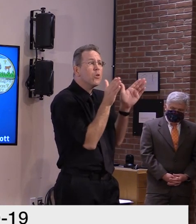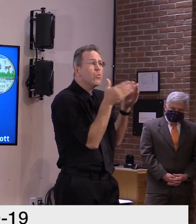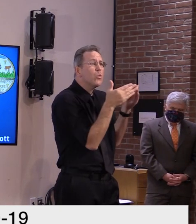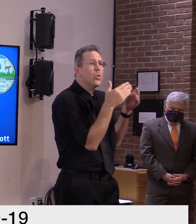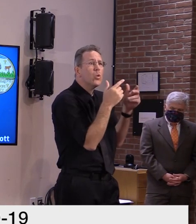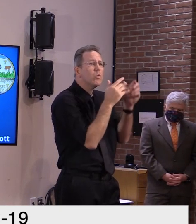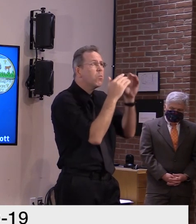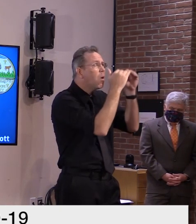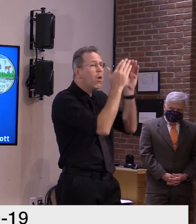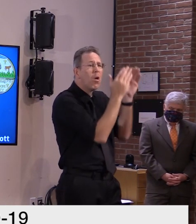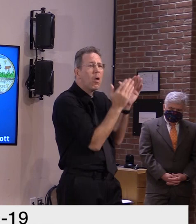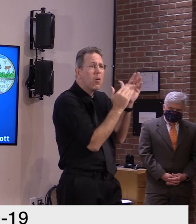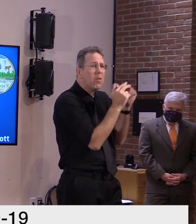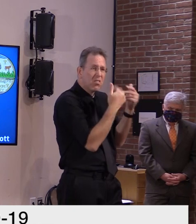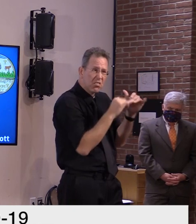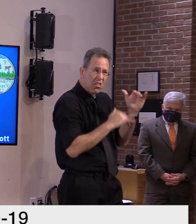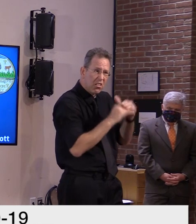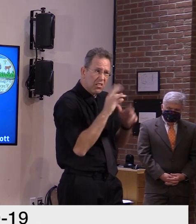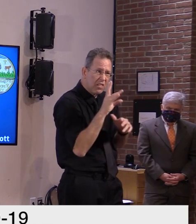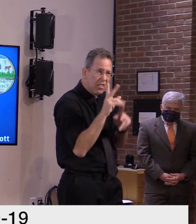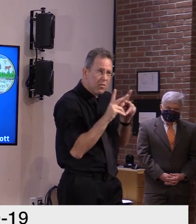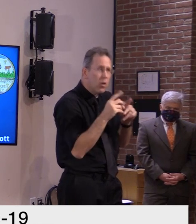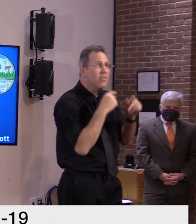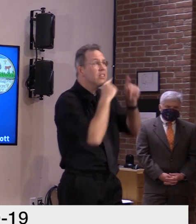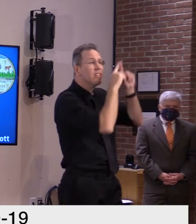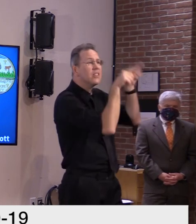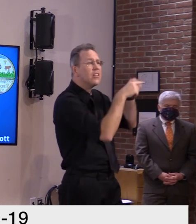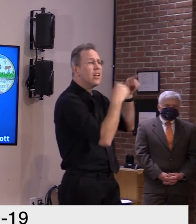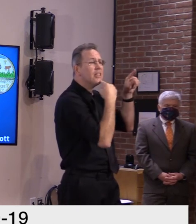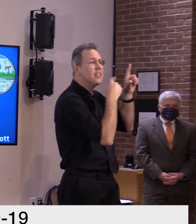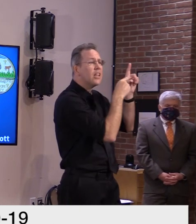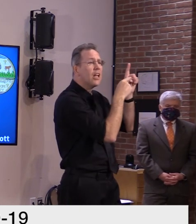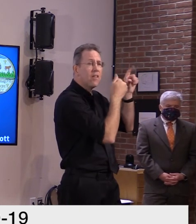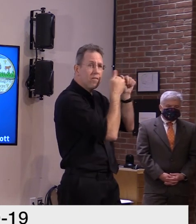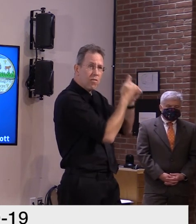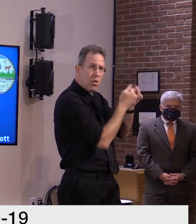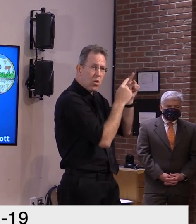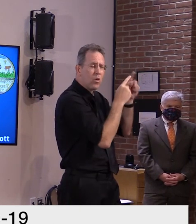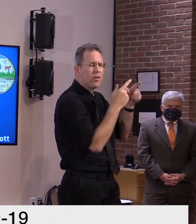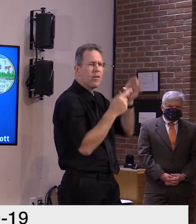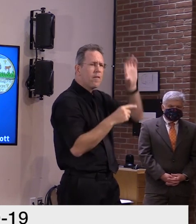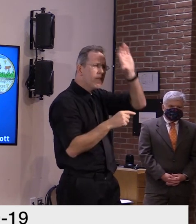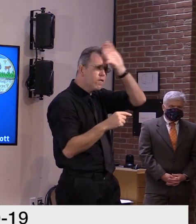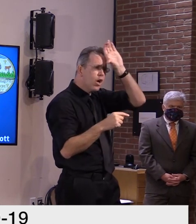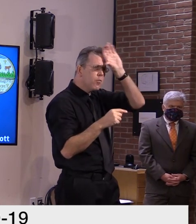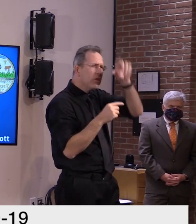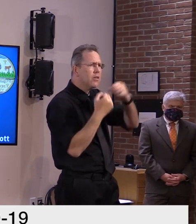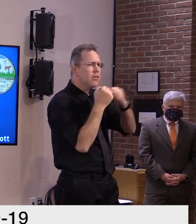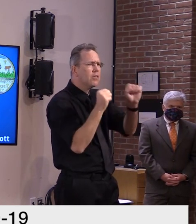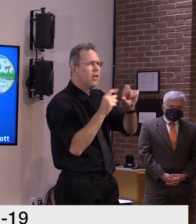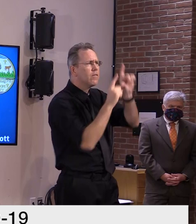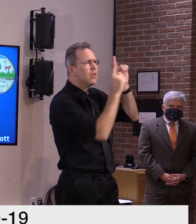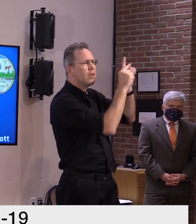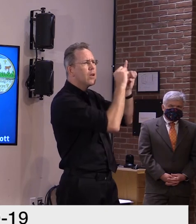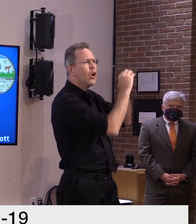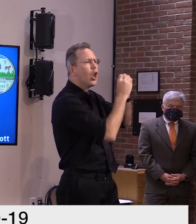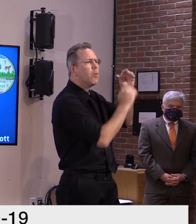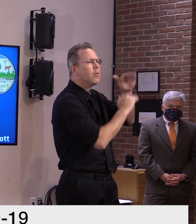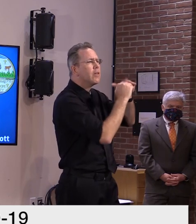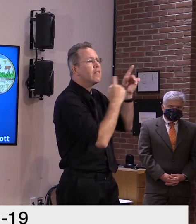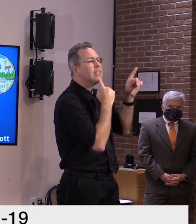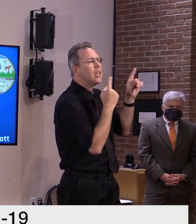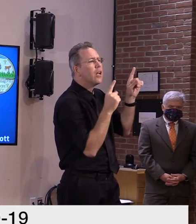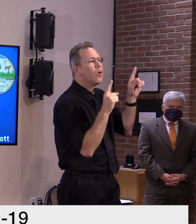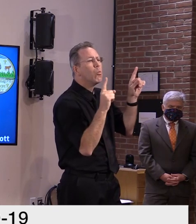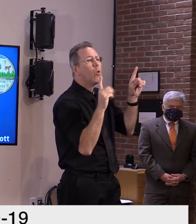Close. It's 50% of your fire occupancy with no more than 75. So let's say that your fire occupancy is only 100. You could